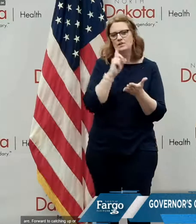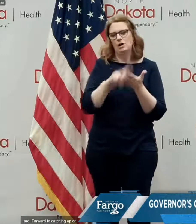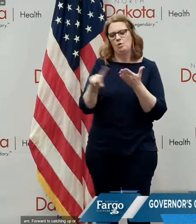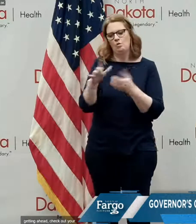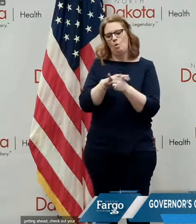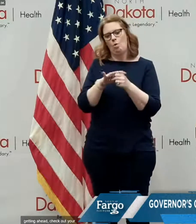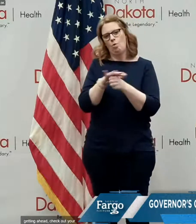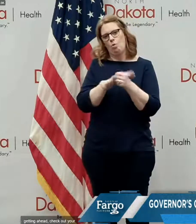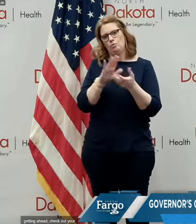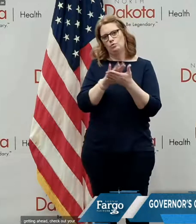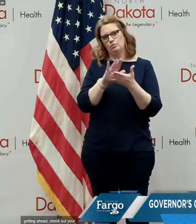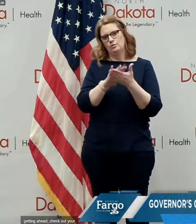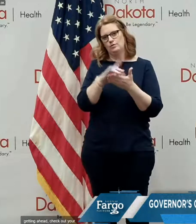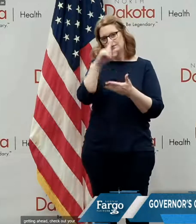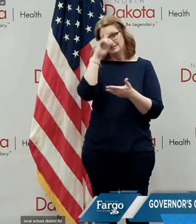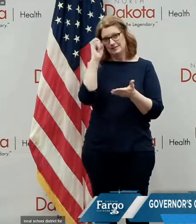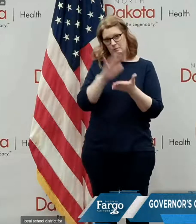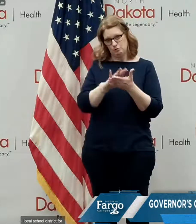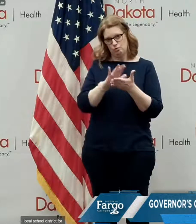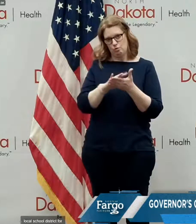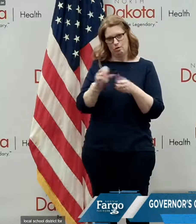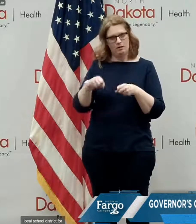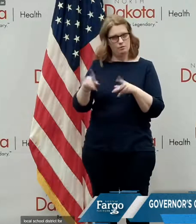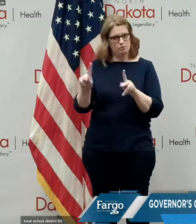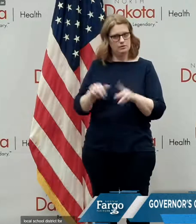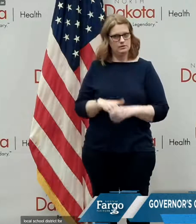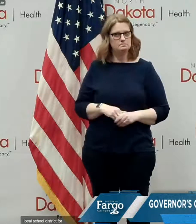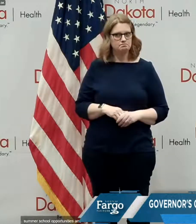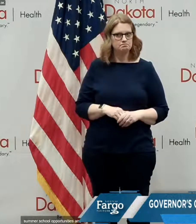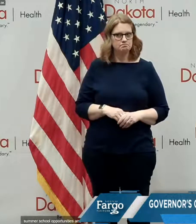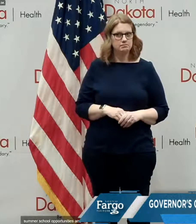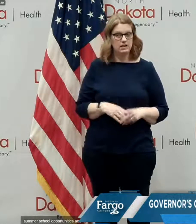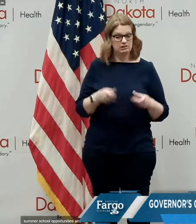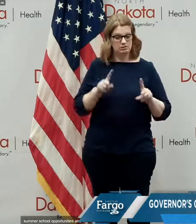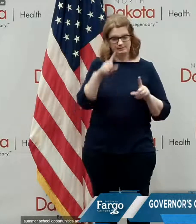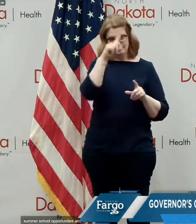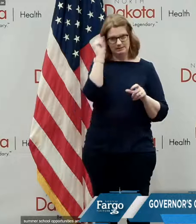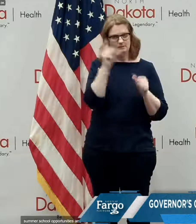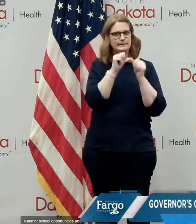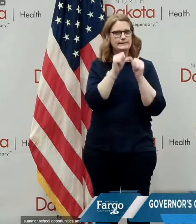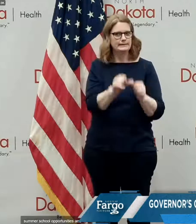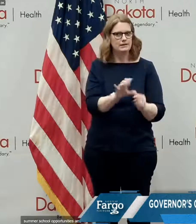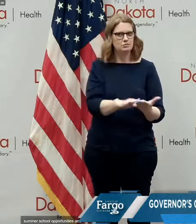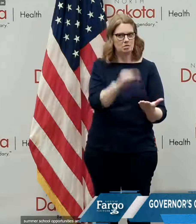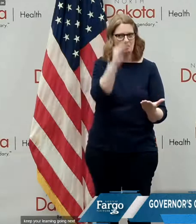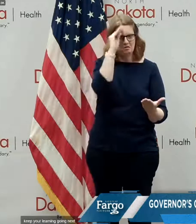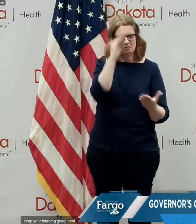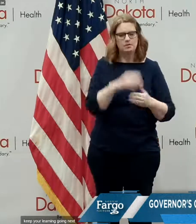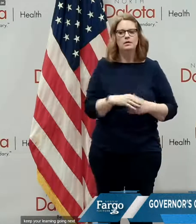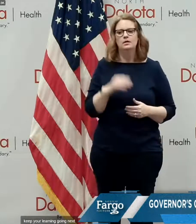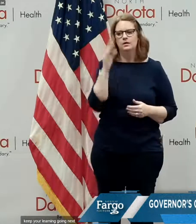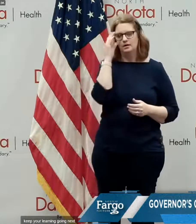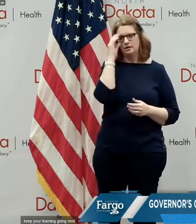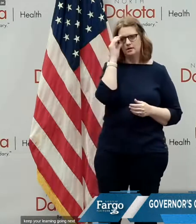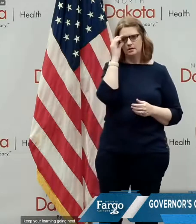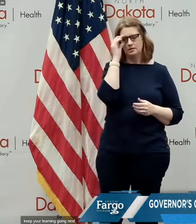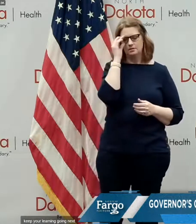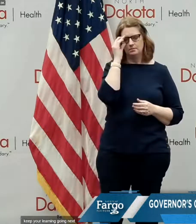for summer school opportunities and keep your learning going. Next up is behavioral health.